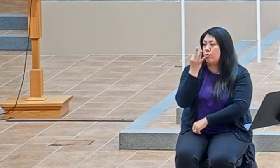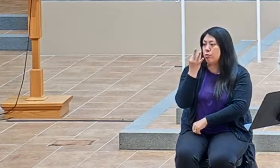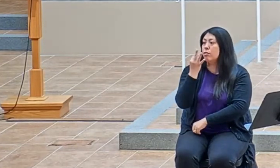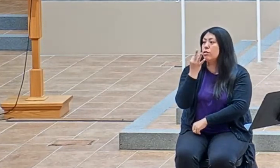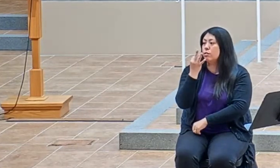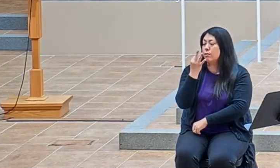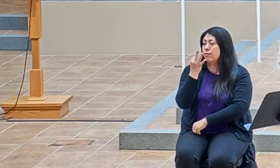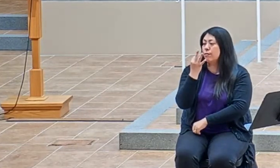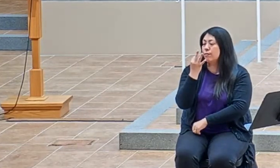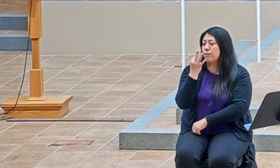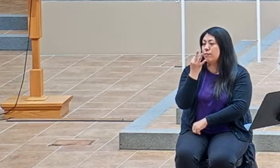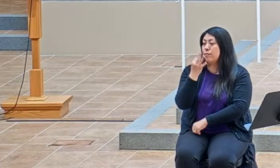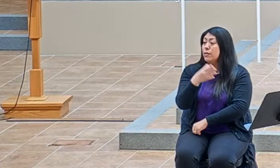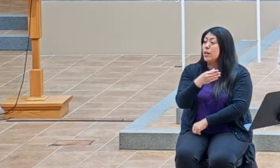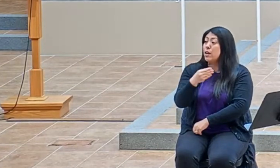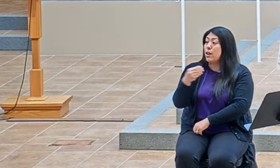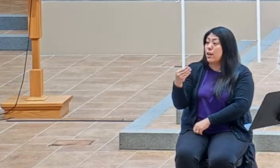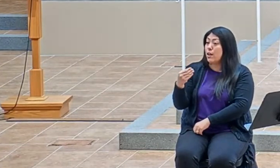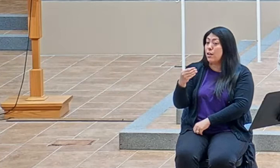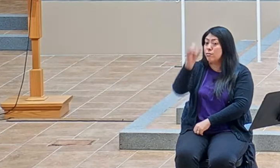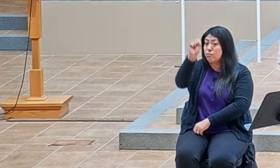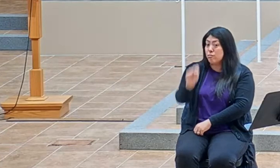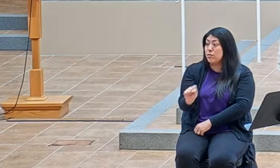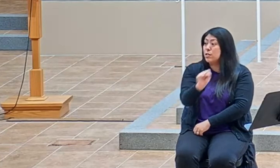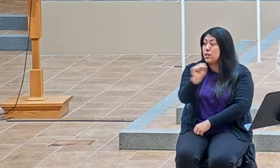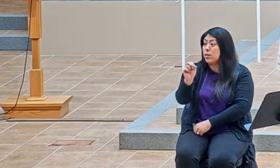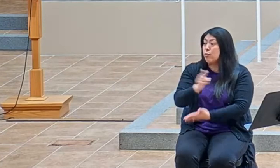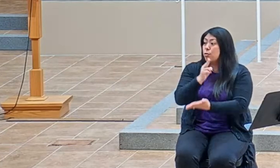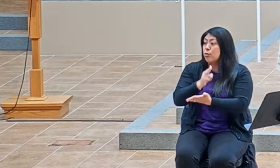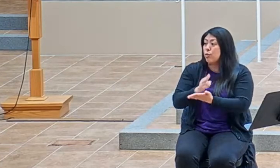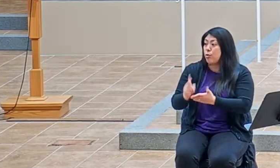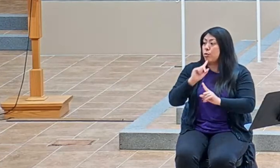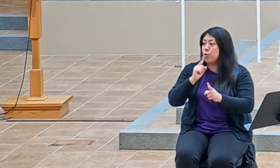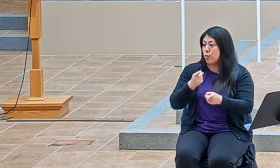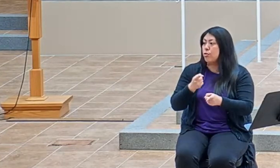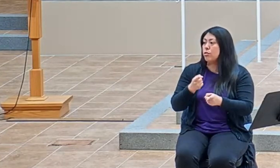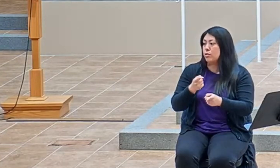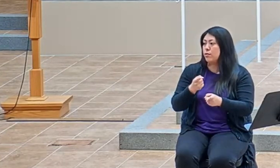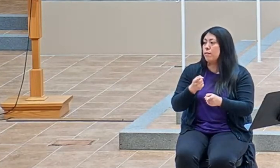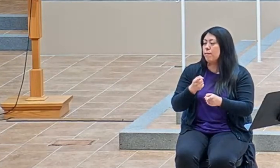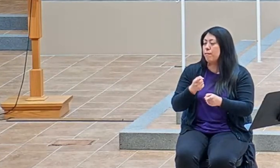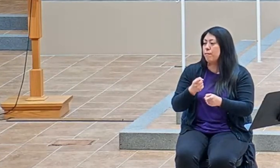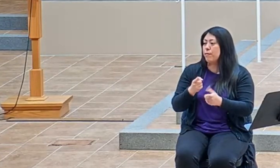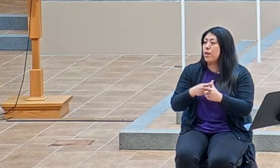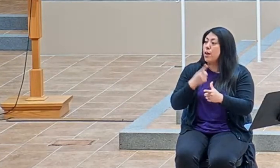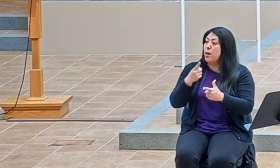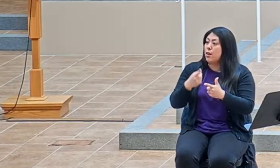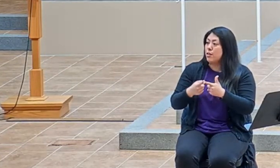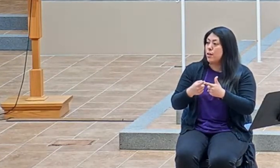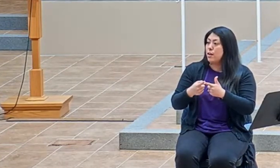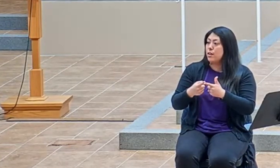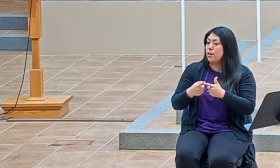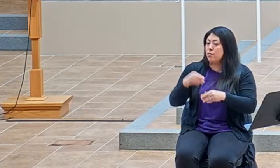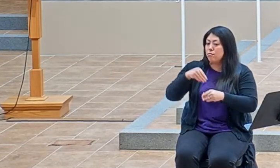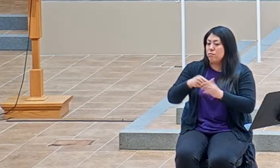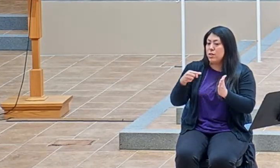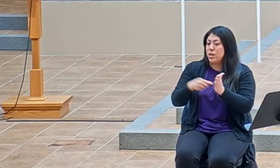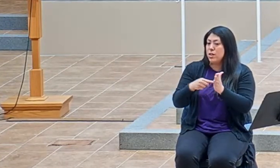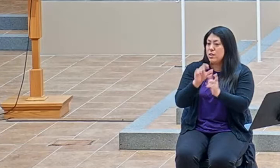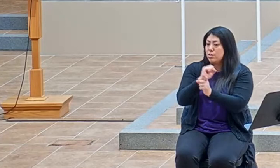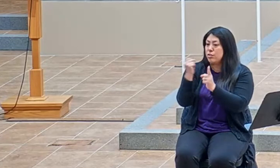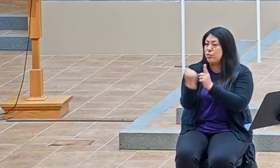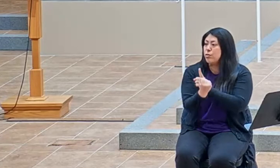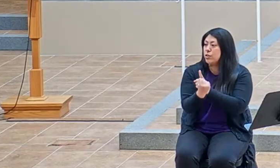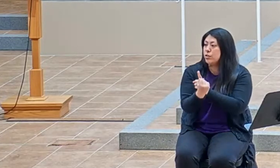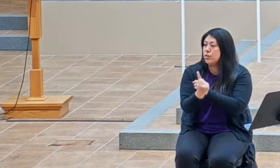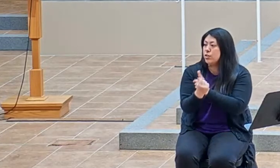Eucharist and the sacrament of holy orders. And in this context, he